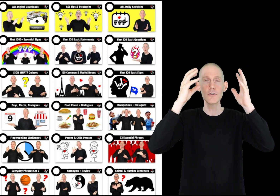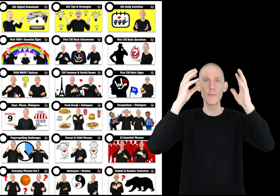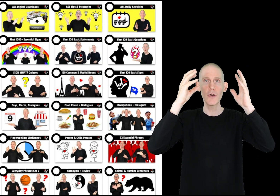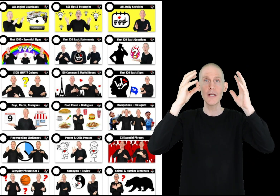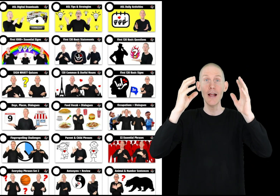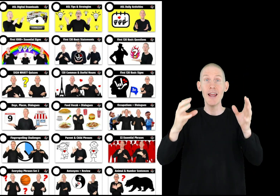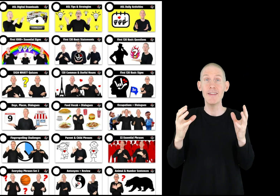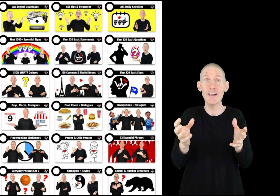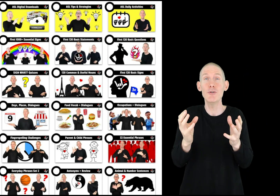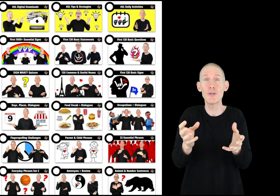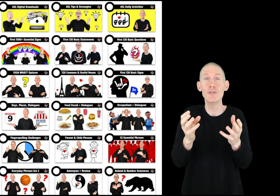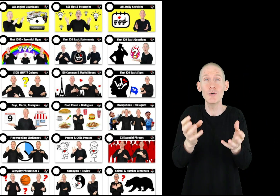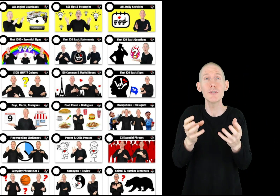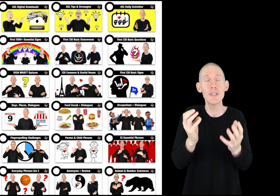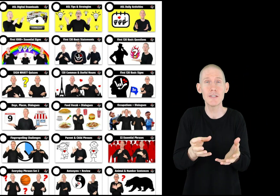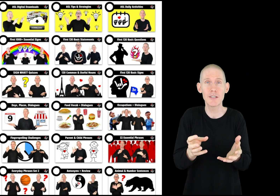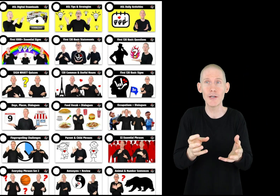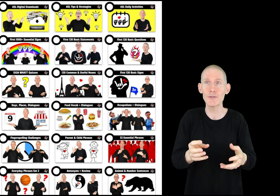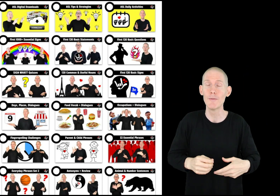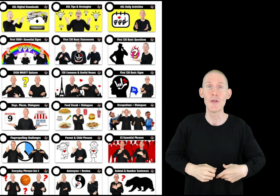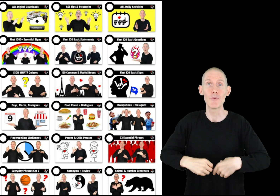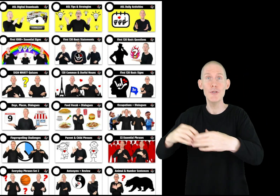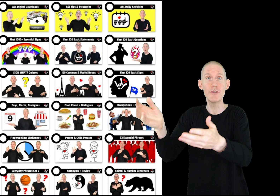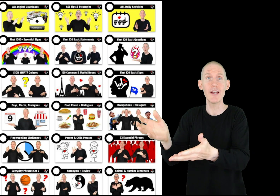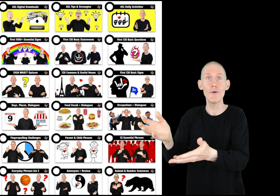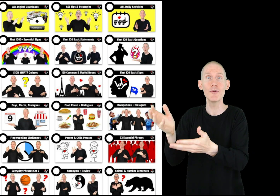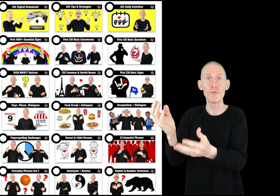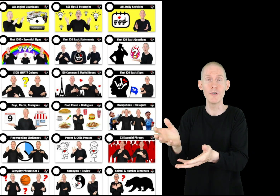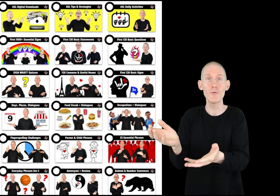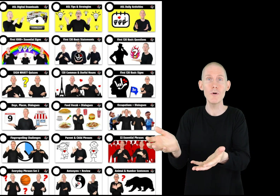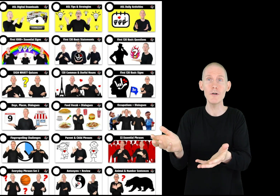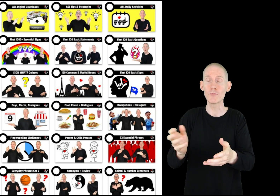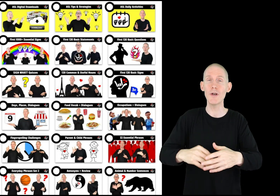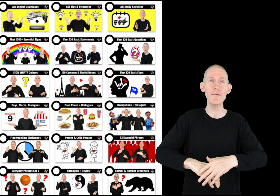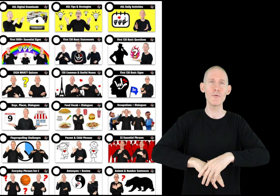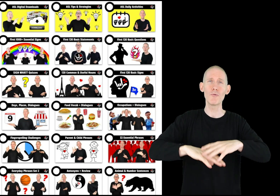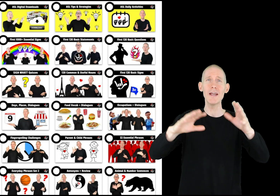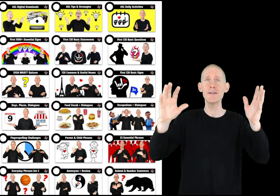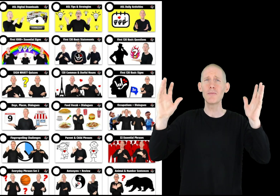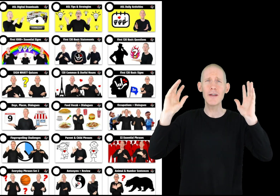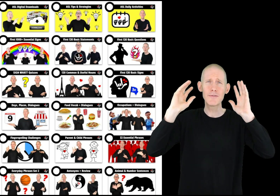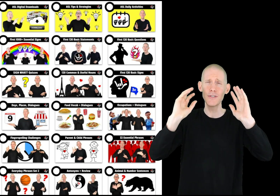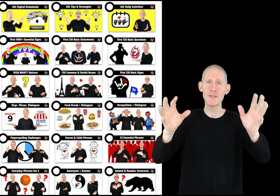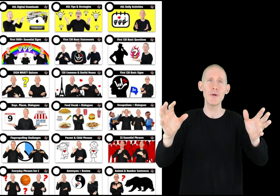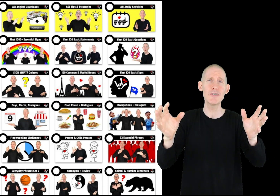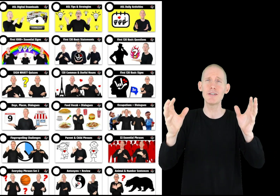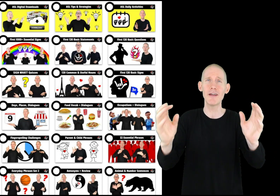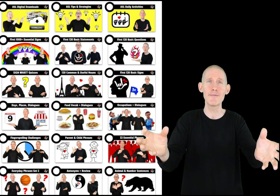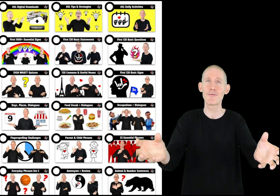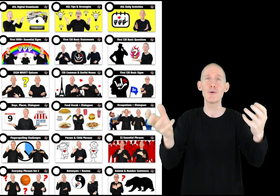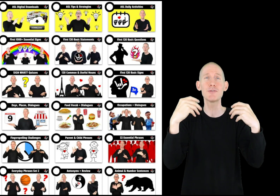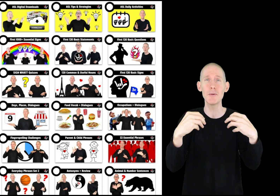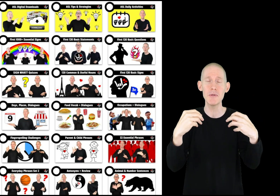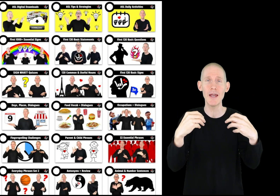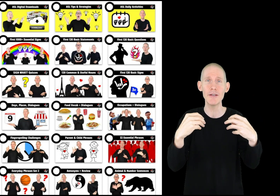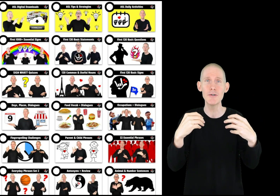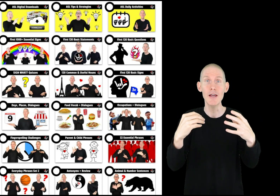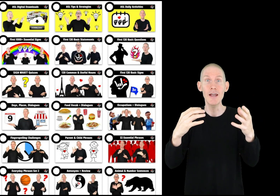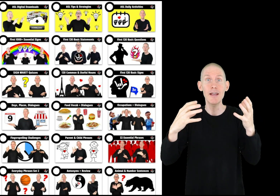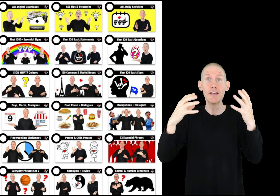your brain, and that you can use these skills when you get out in the real world. Whatever random life situation, life throws something at you,